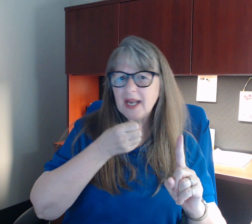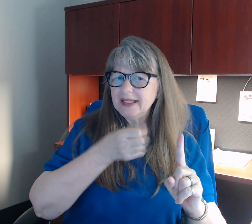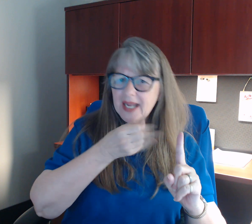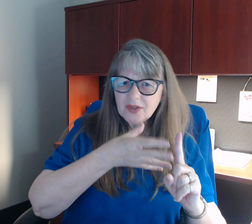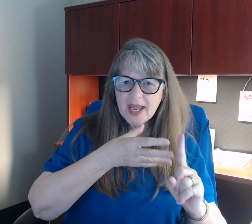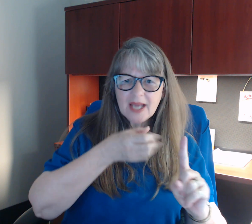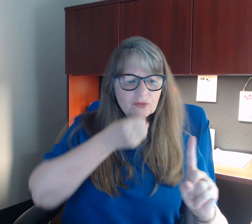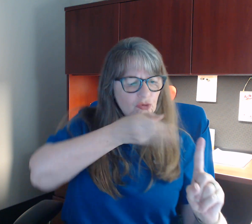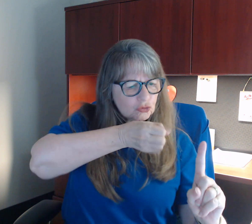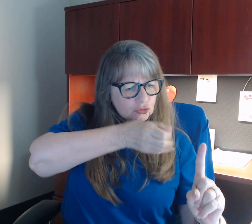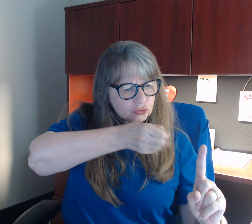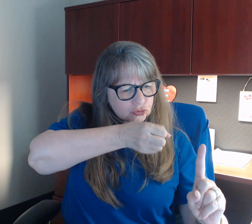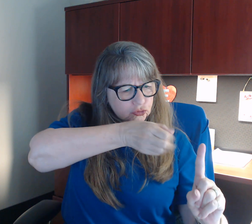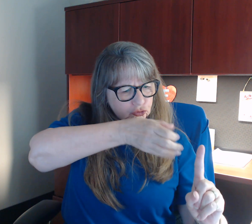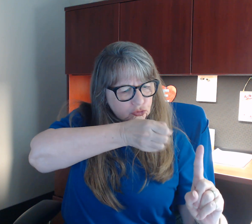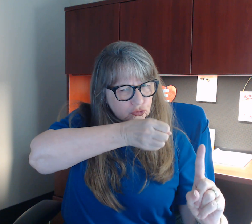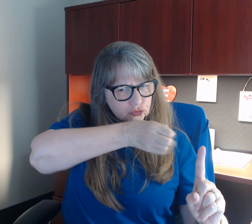yelled at.